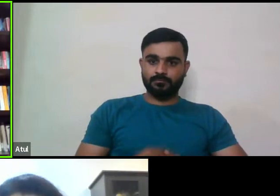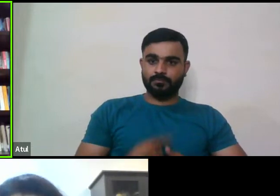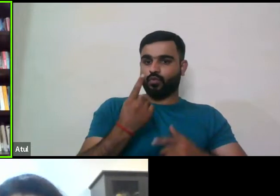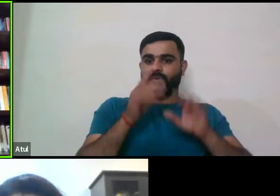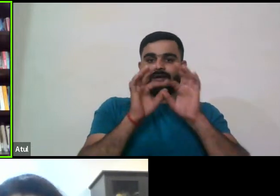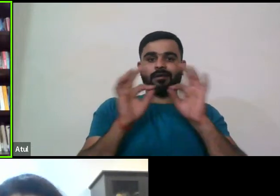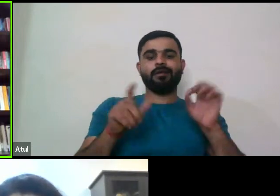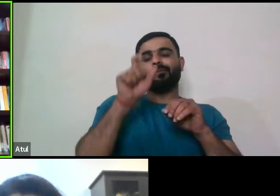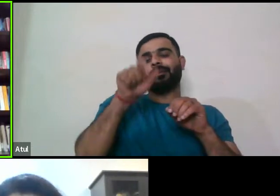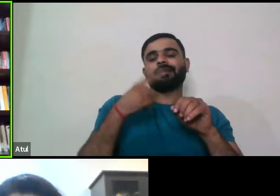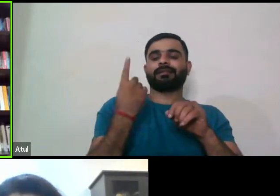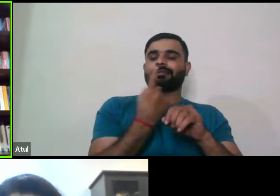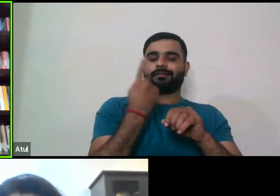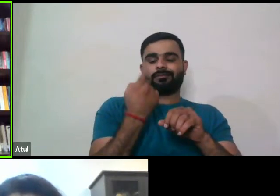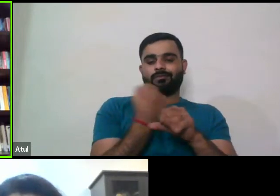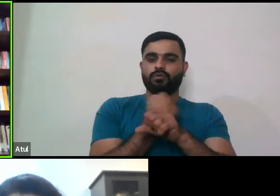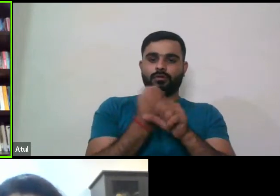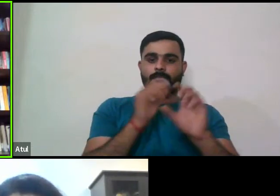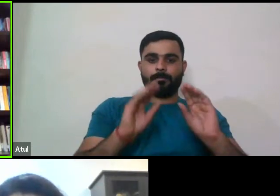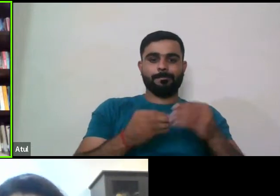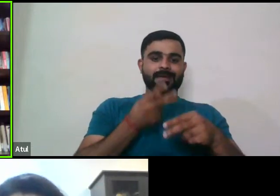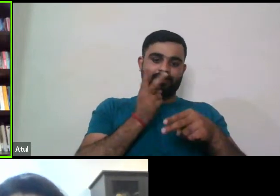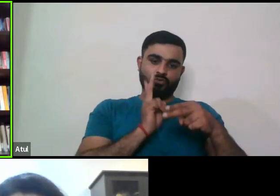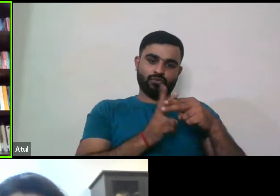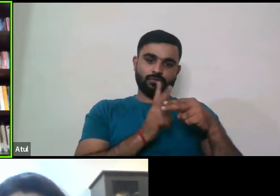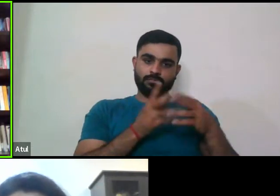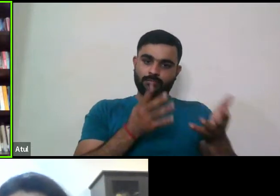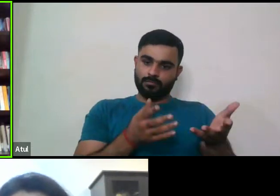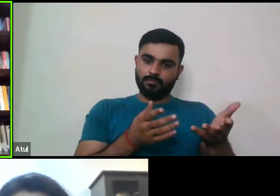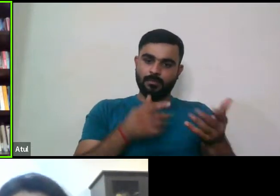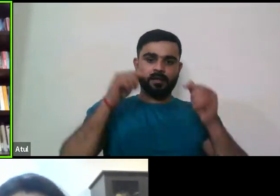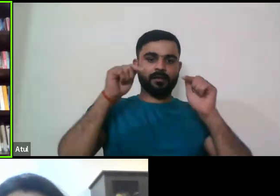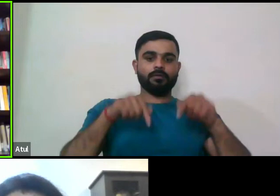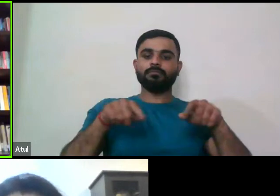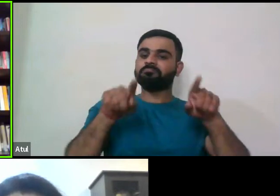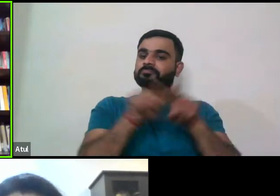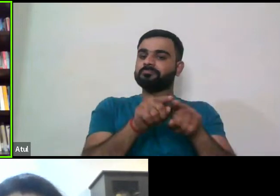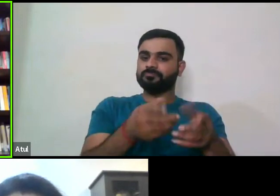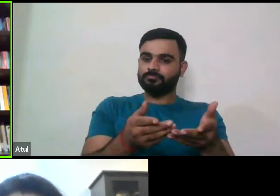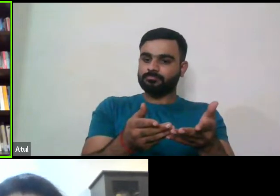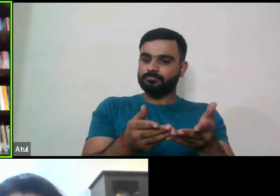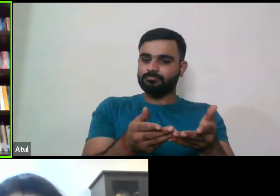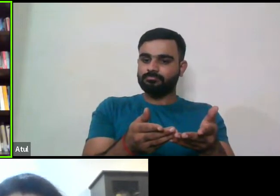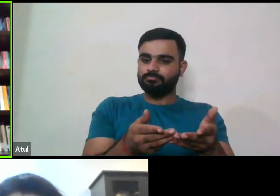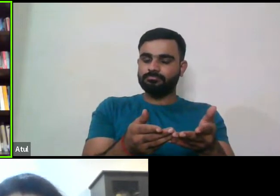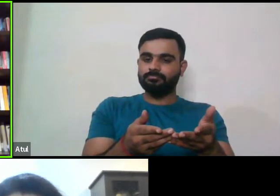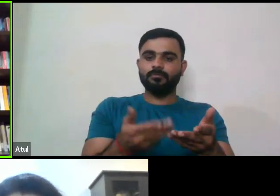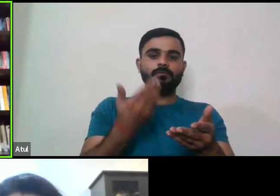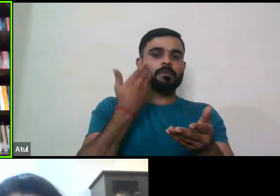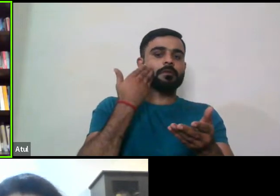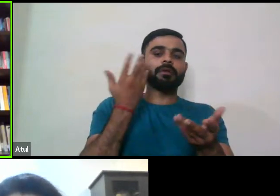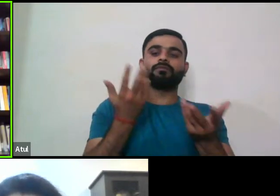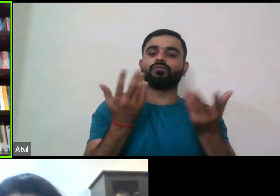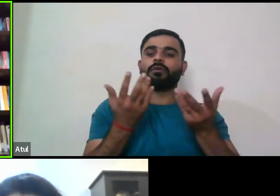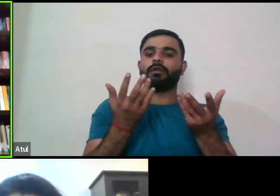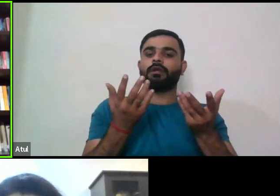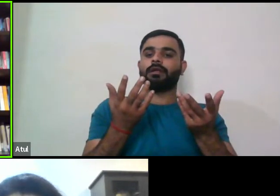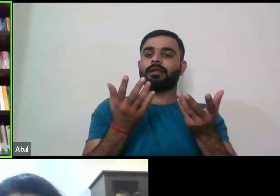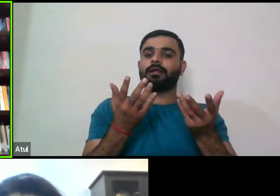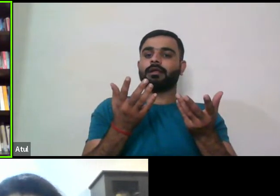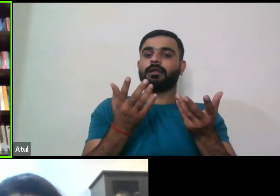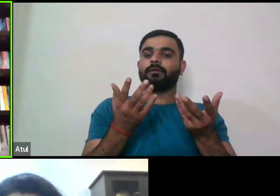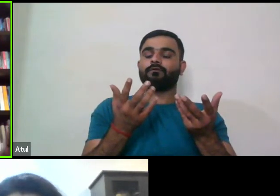single person, I think we'll be in a better position at least than we are today, in terms of where we might land